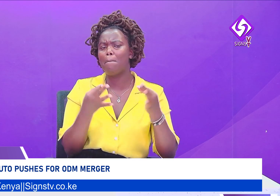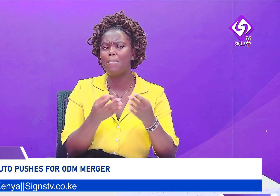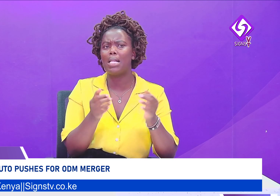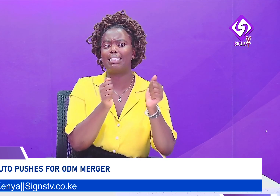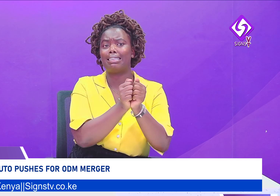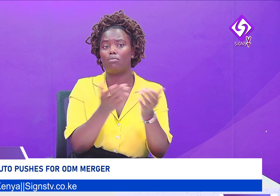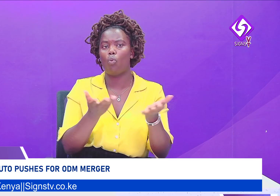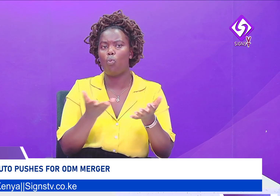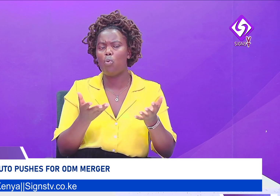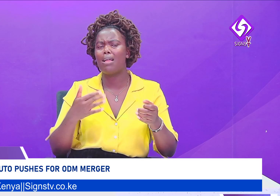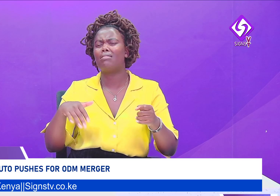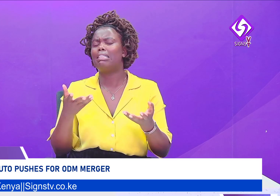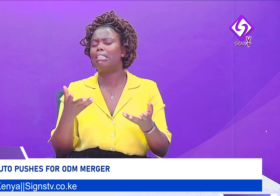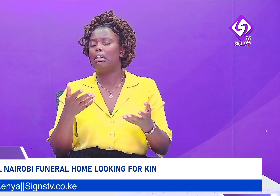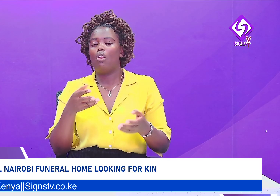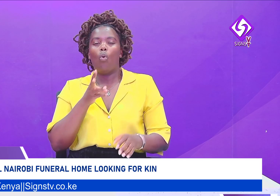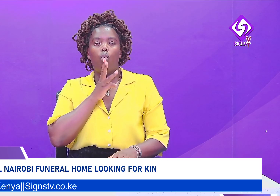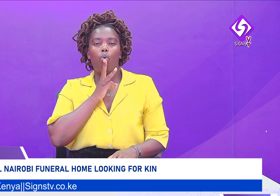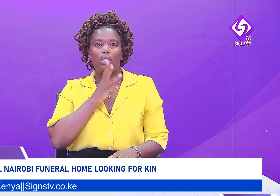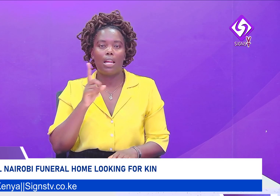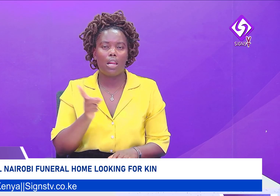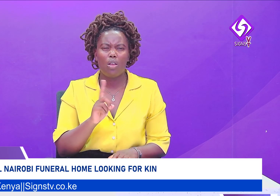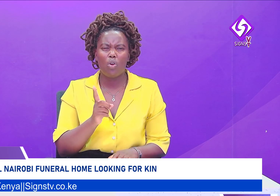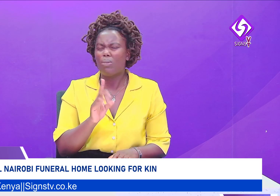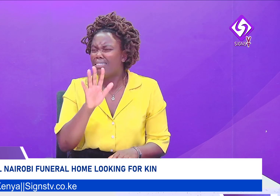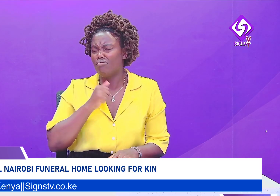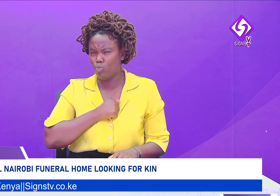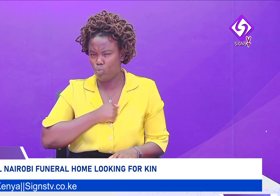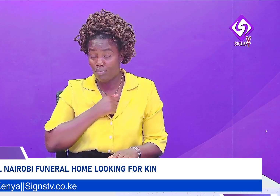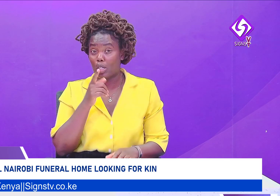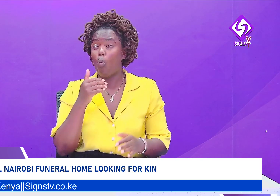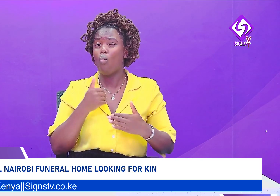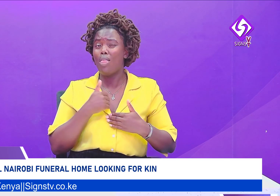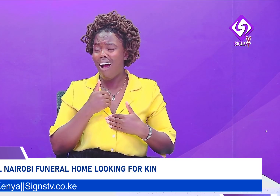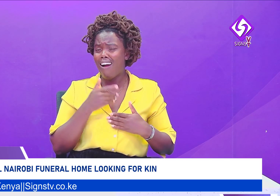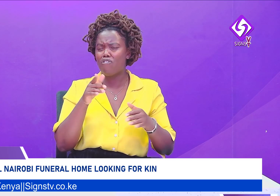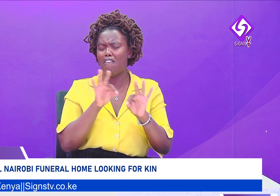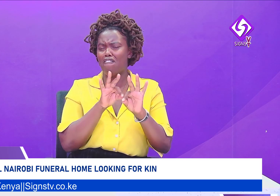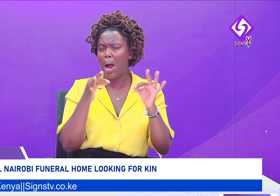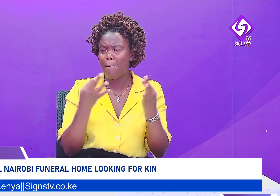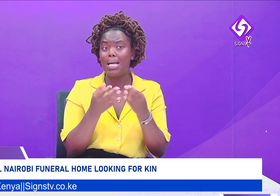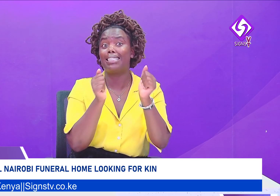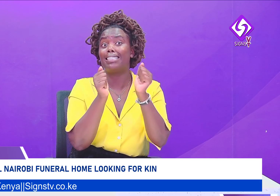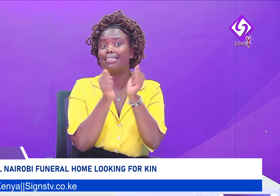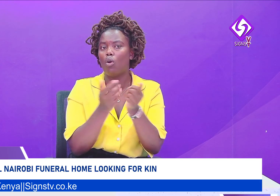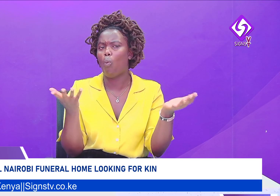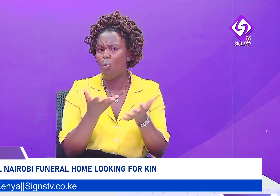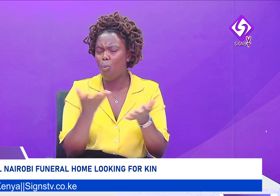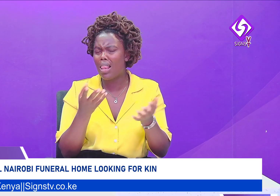item. 10 families filled Nairobi Funeral Home to identify their kins who were killed in